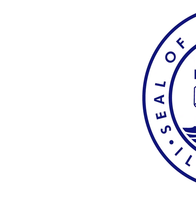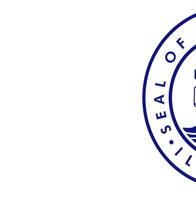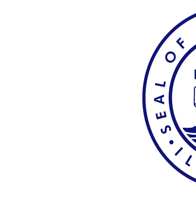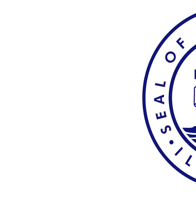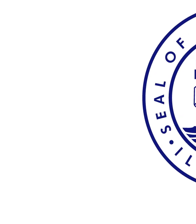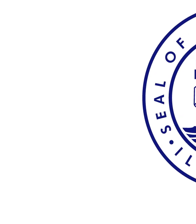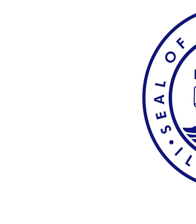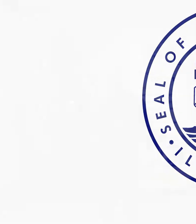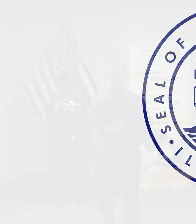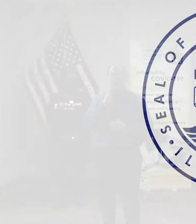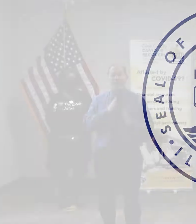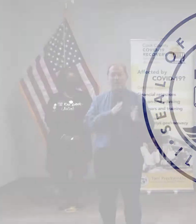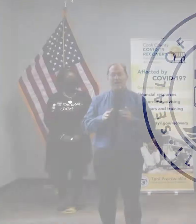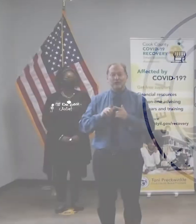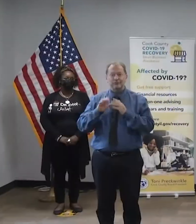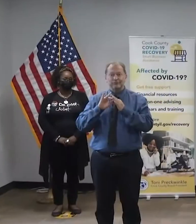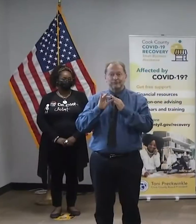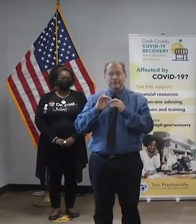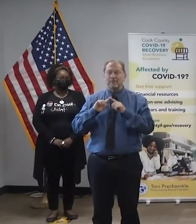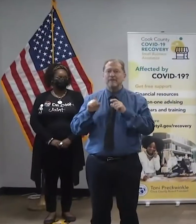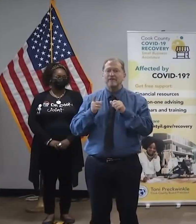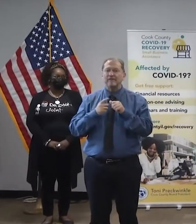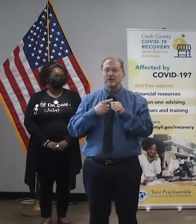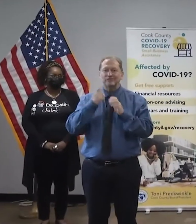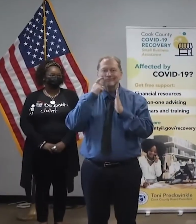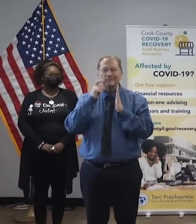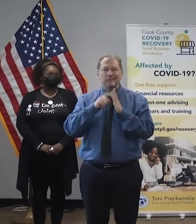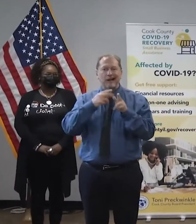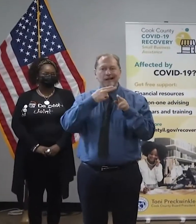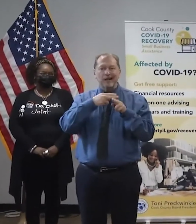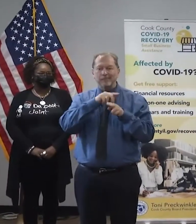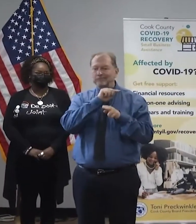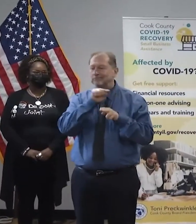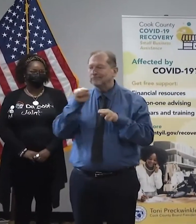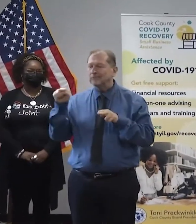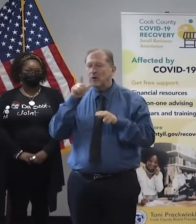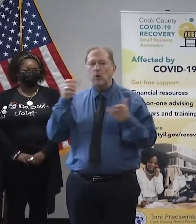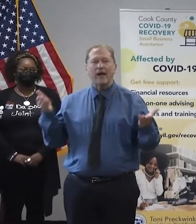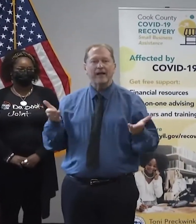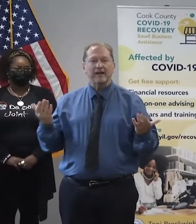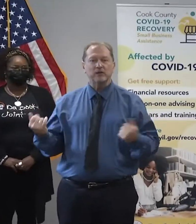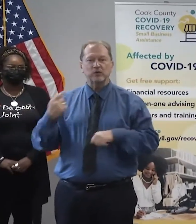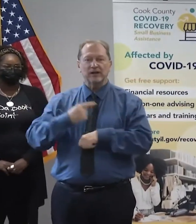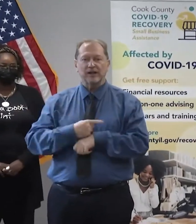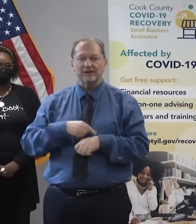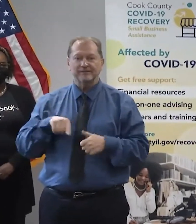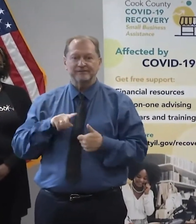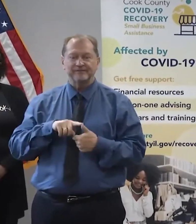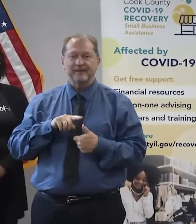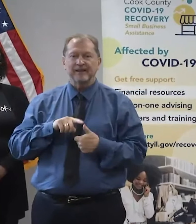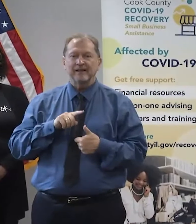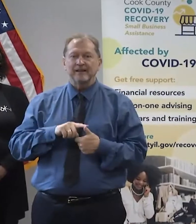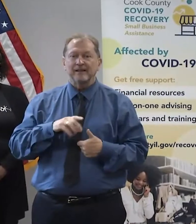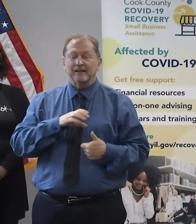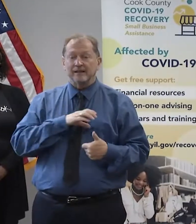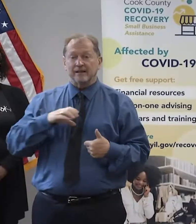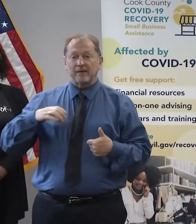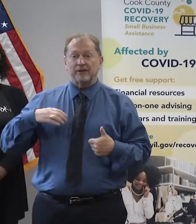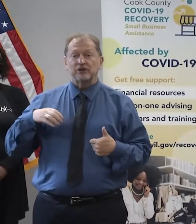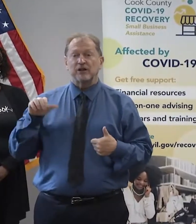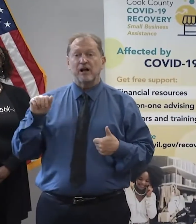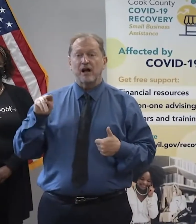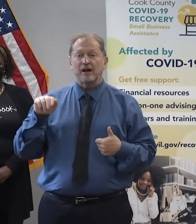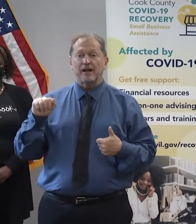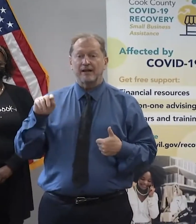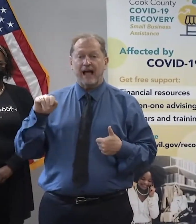Before I begin my remarks, I want to acknowledge everyone who is joining us today. Commissioner Alma Anaya of the 7th